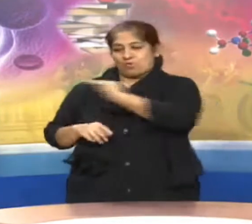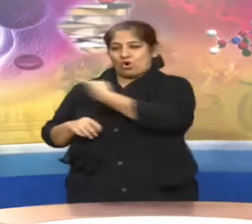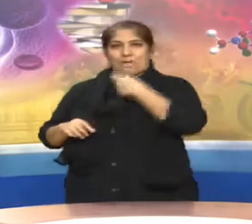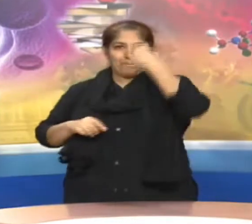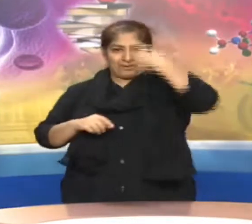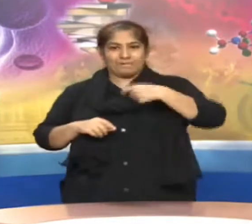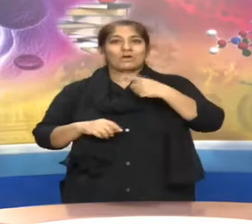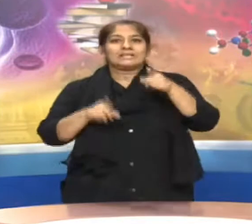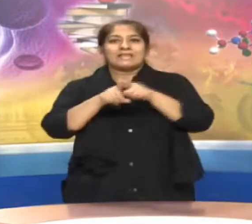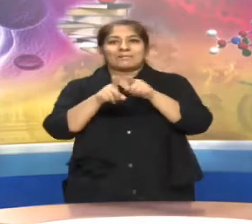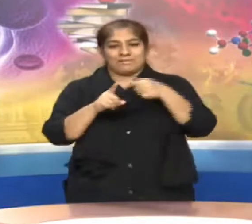same